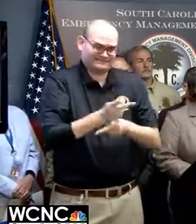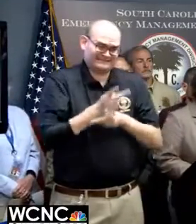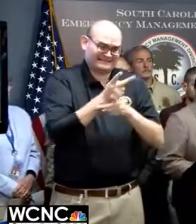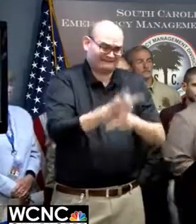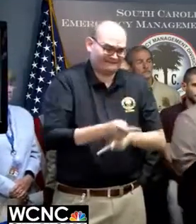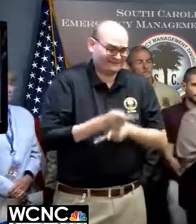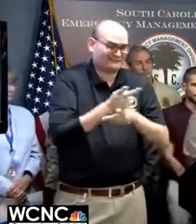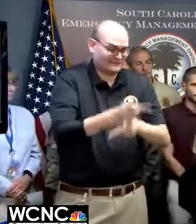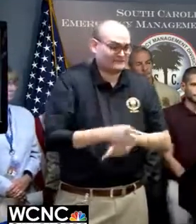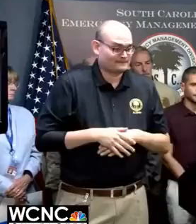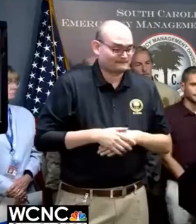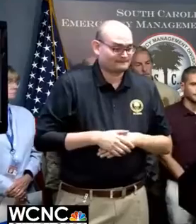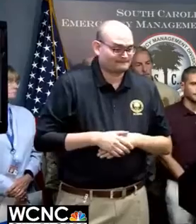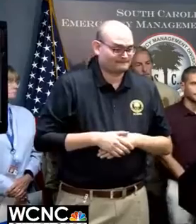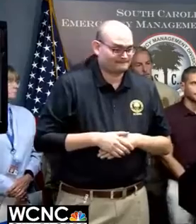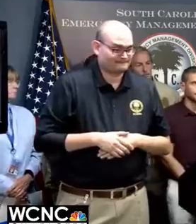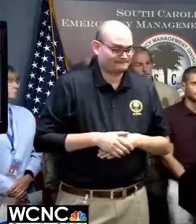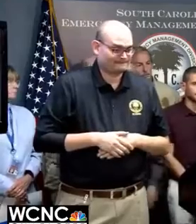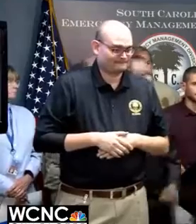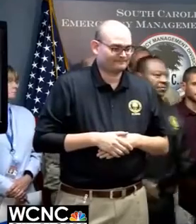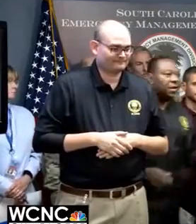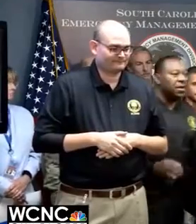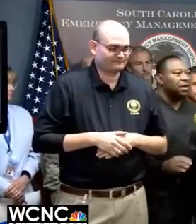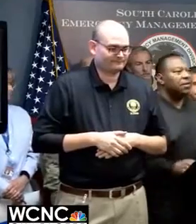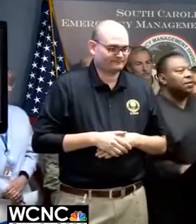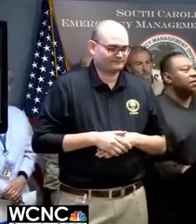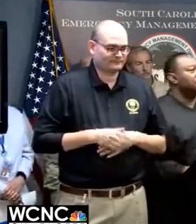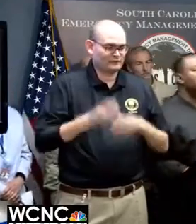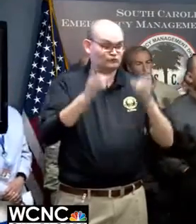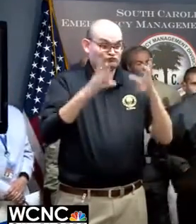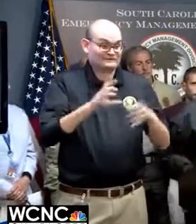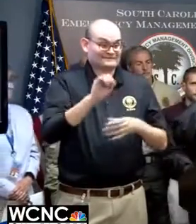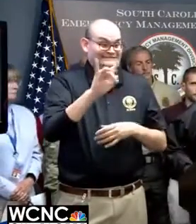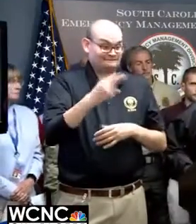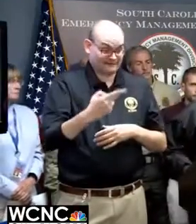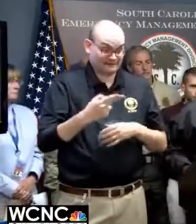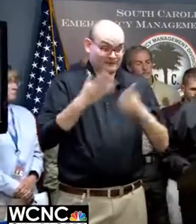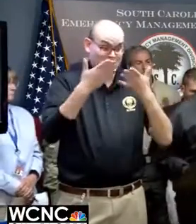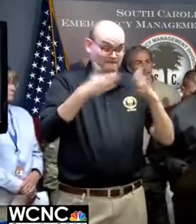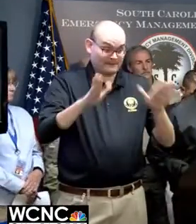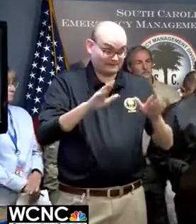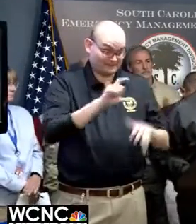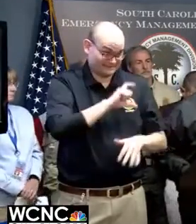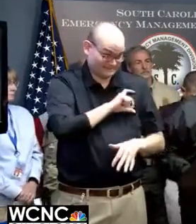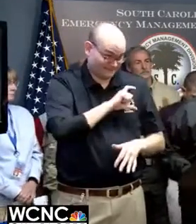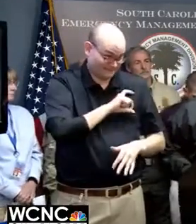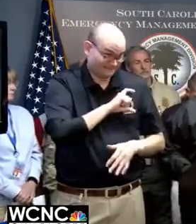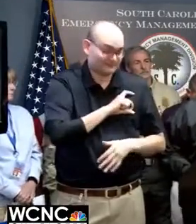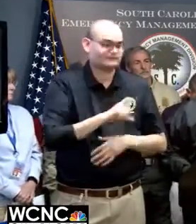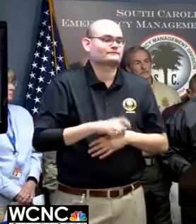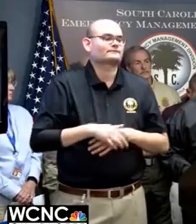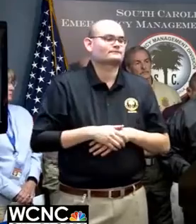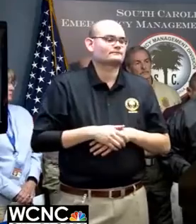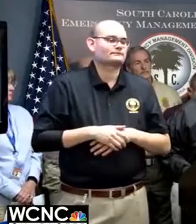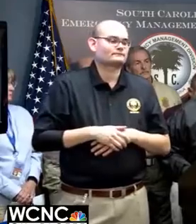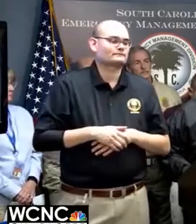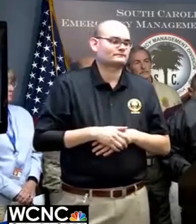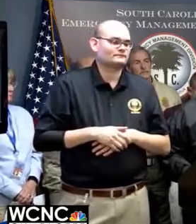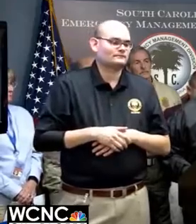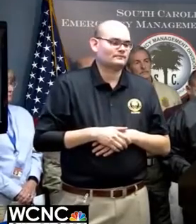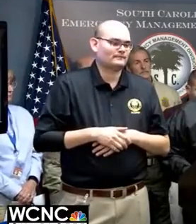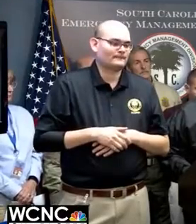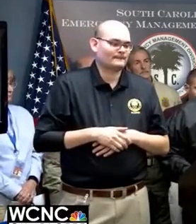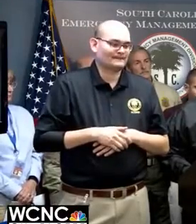highways. Thank you. Director Smith, Public Safety. Thank you, Governor. Good afternoon, everyone. We have shifted from our